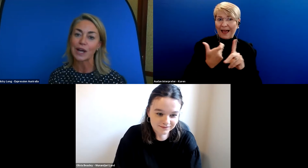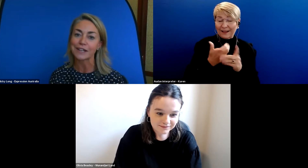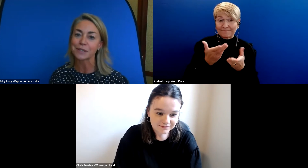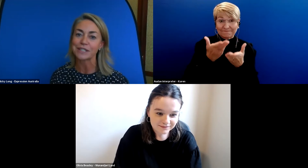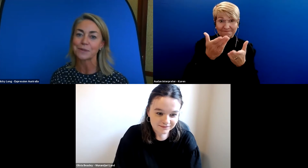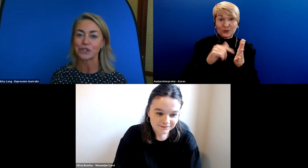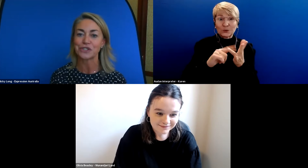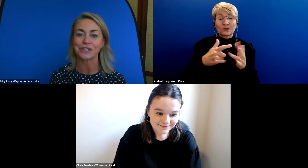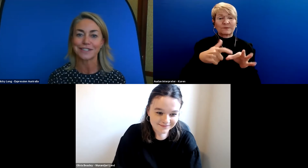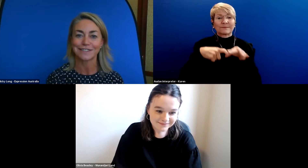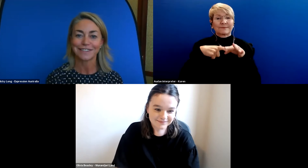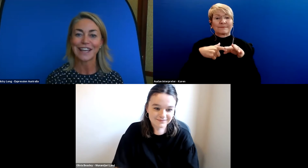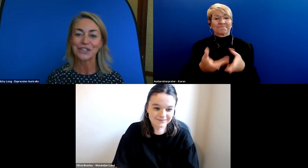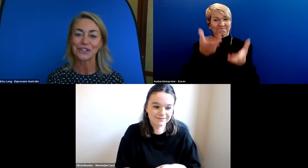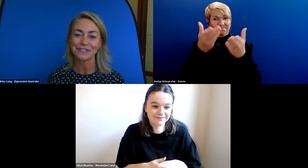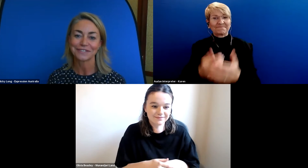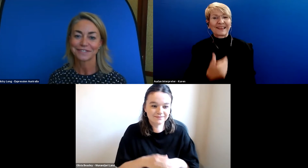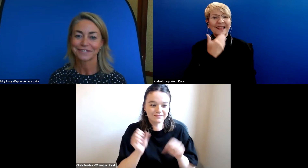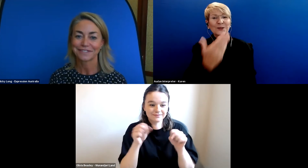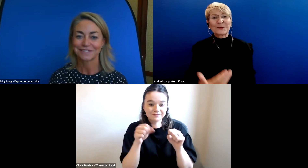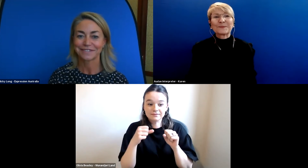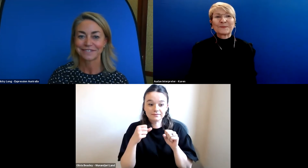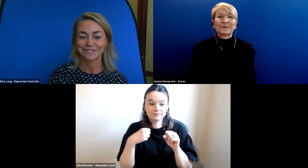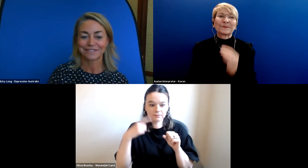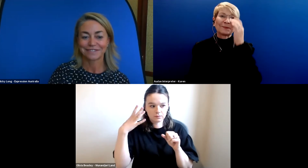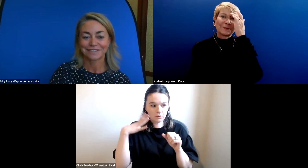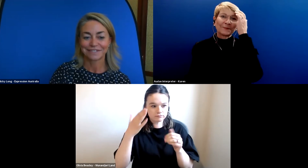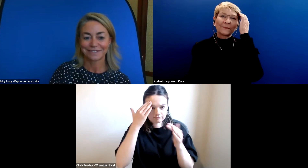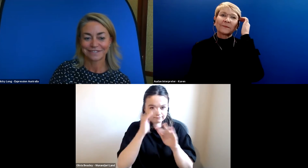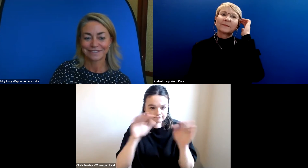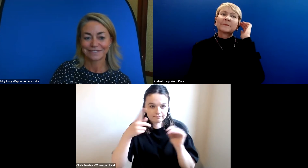to ask me some questions. Thank you.